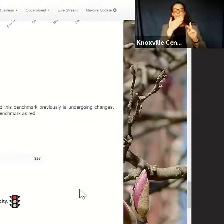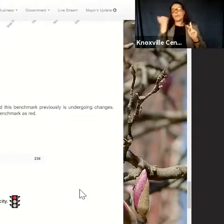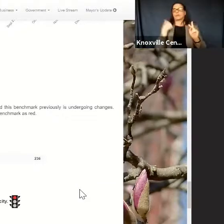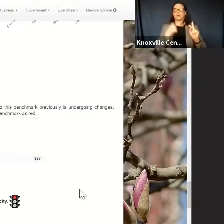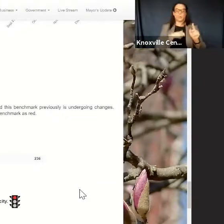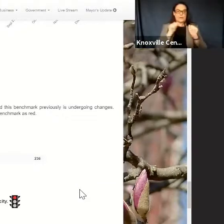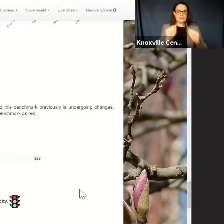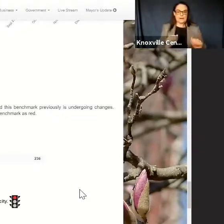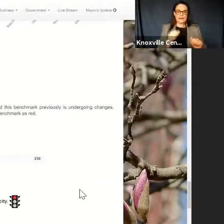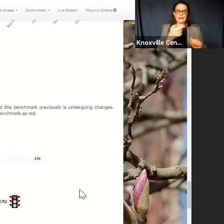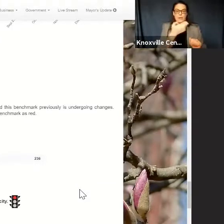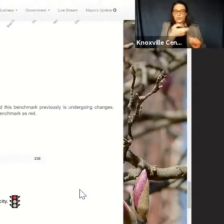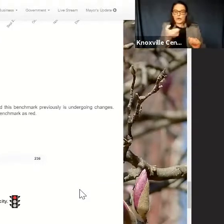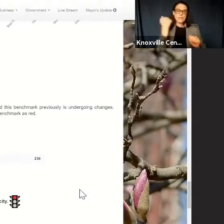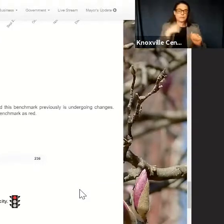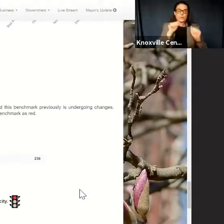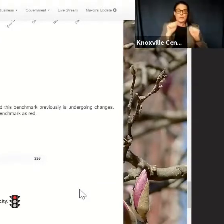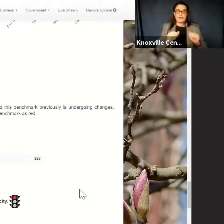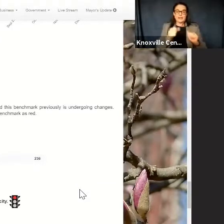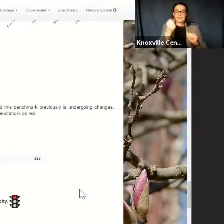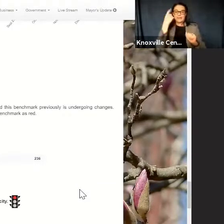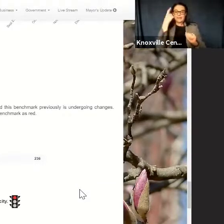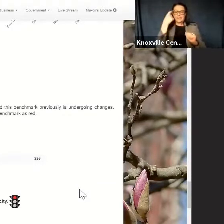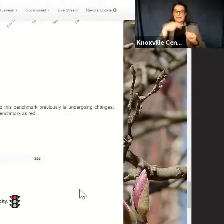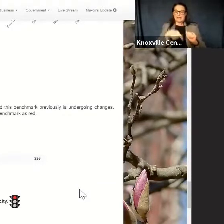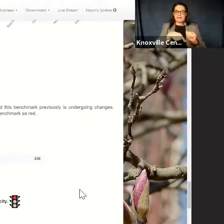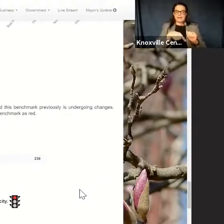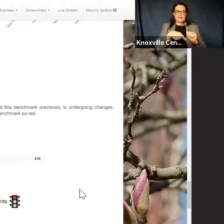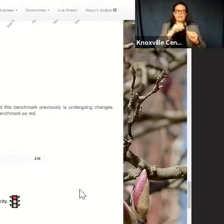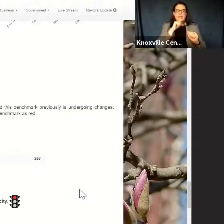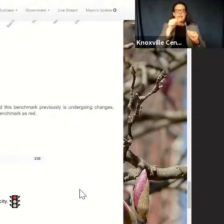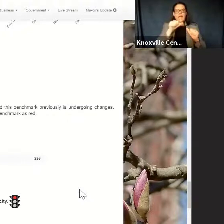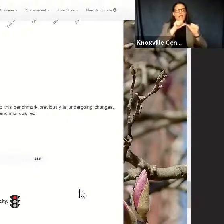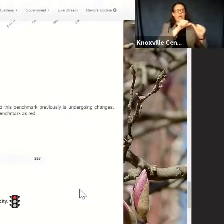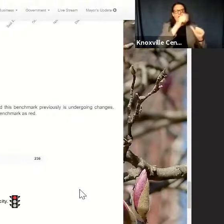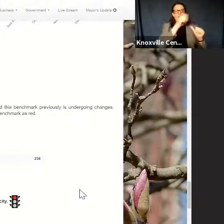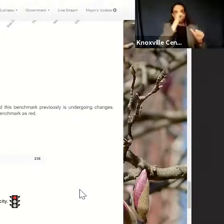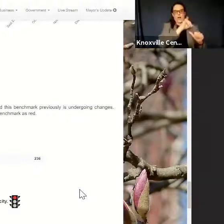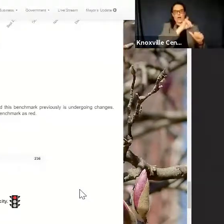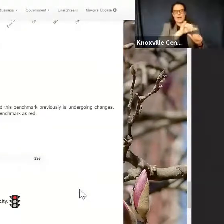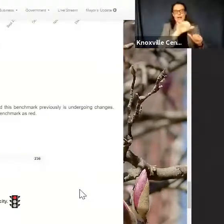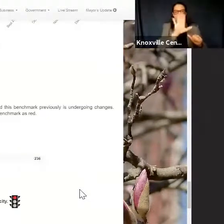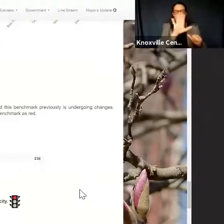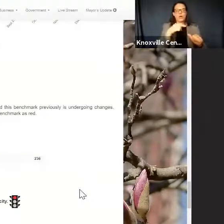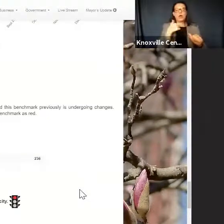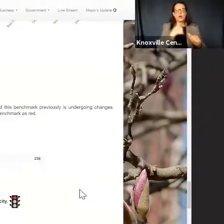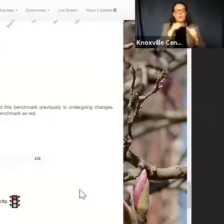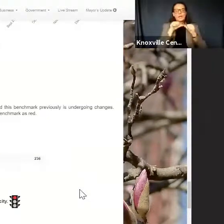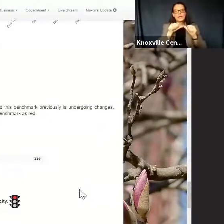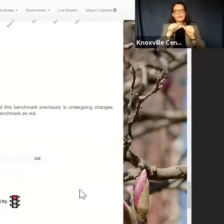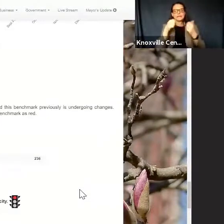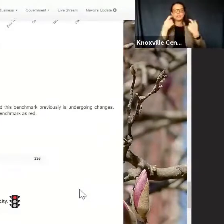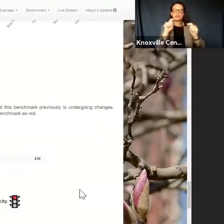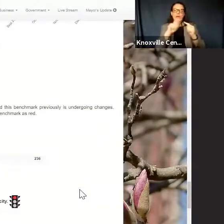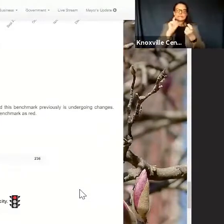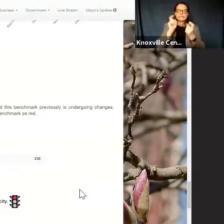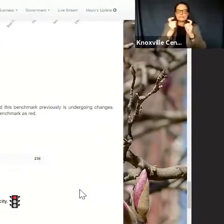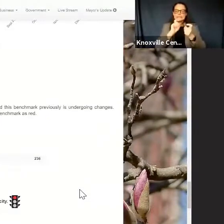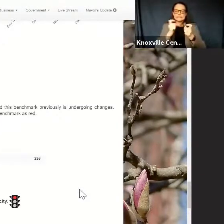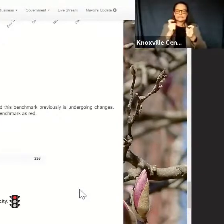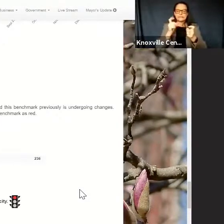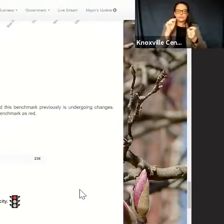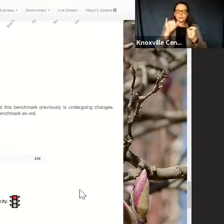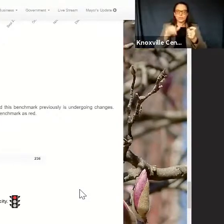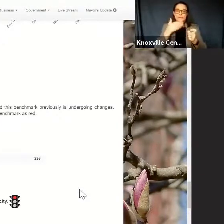can, with the understanding that resources are not unlimited, and are consistently looking at the best ways to accomplish this. We want to